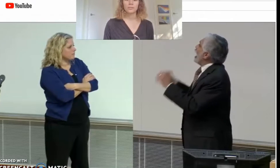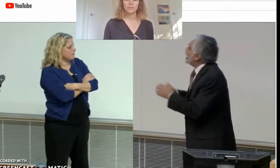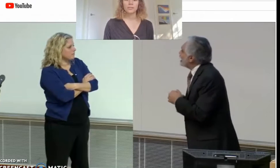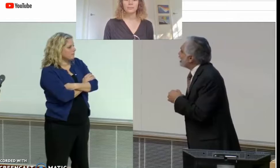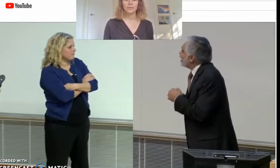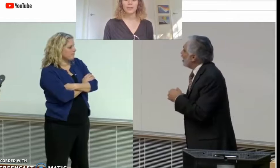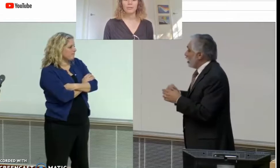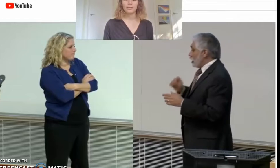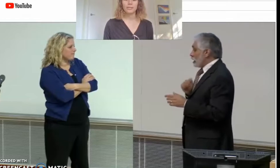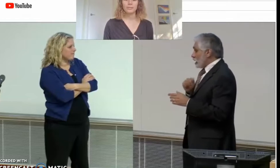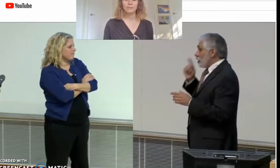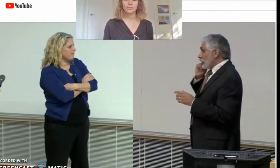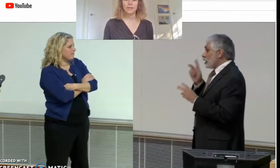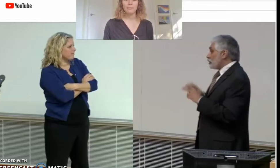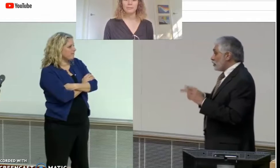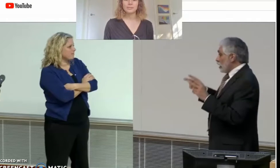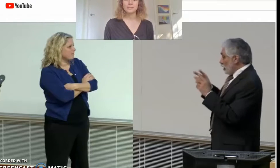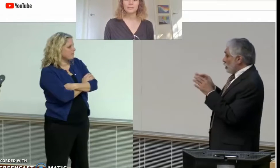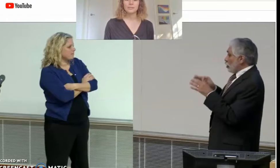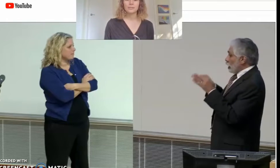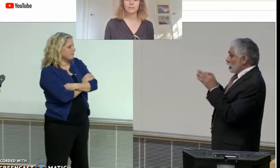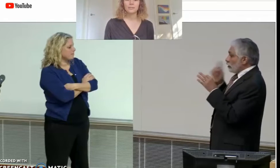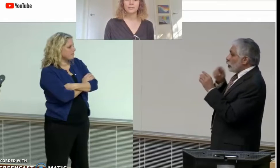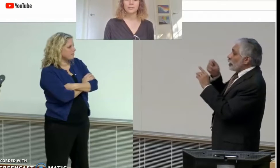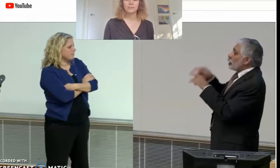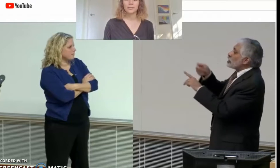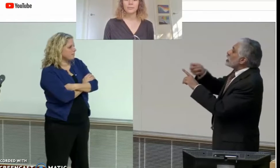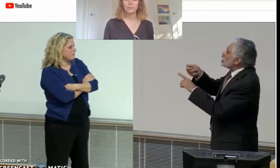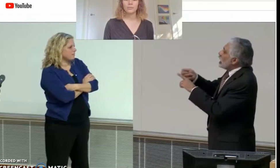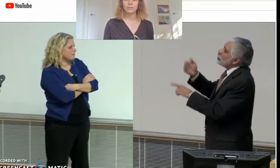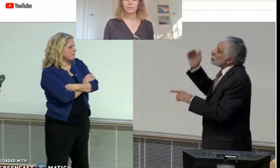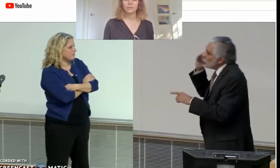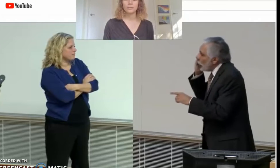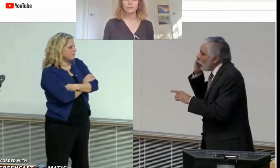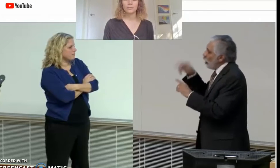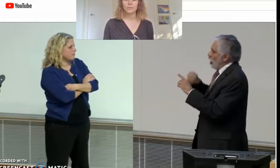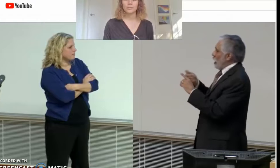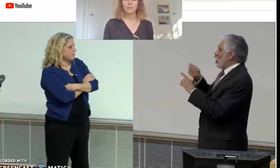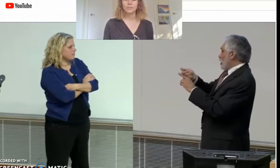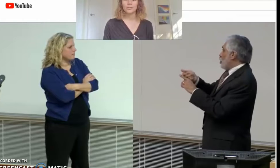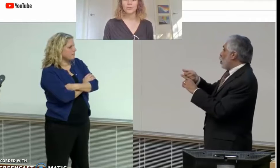There's nothing about that we can do. It just happens. It's very important for the person to